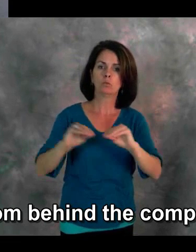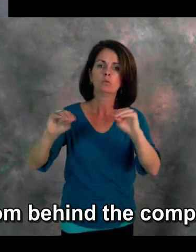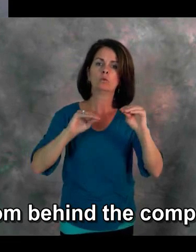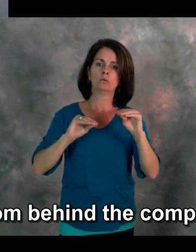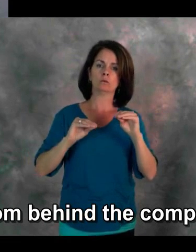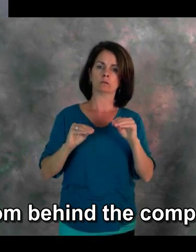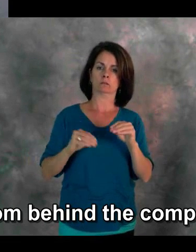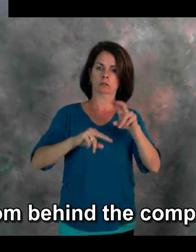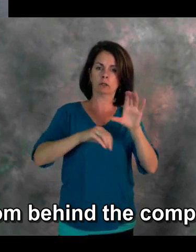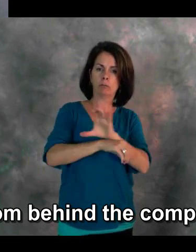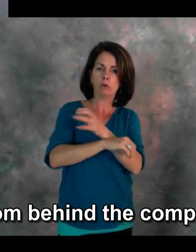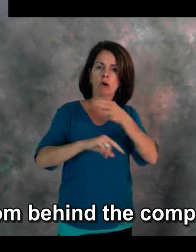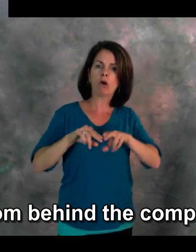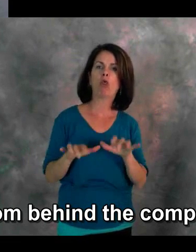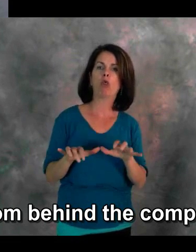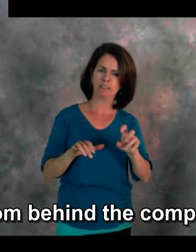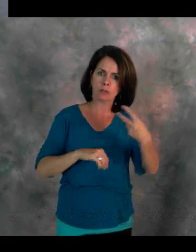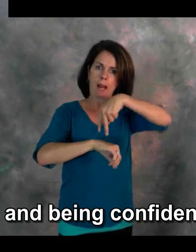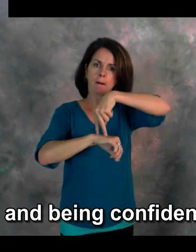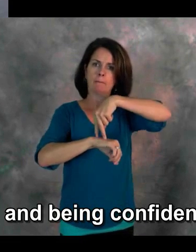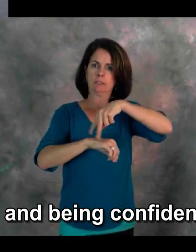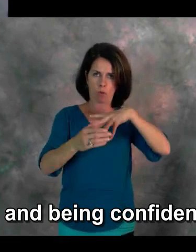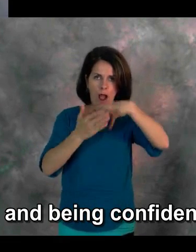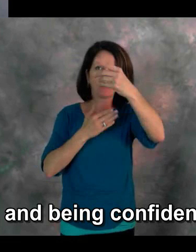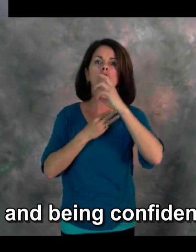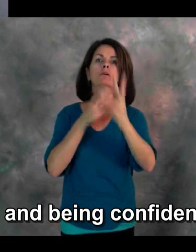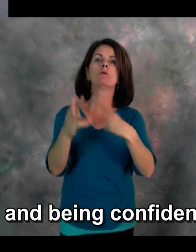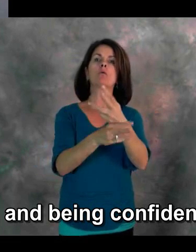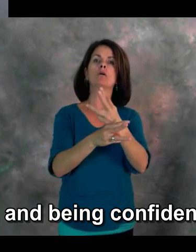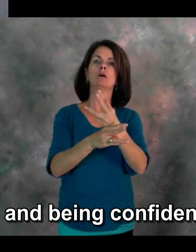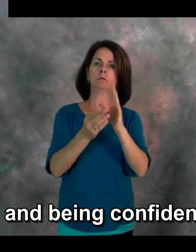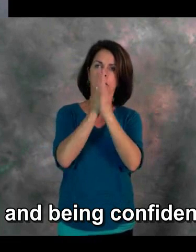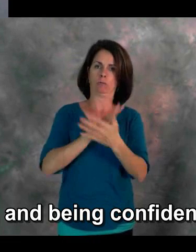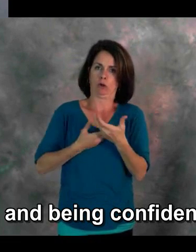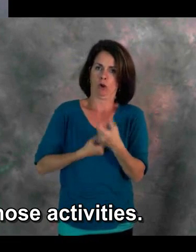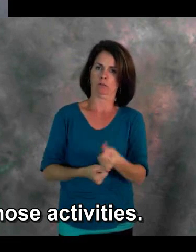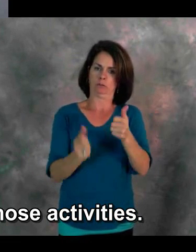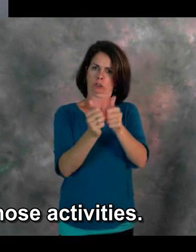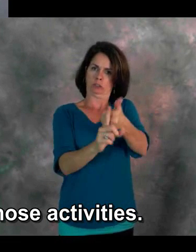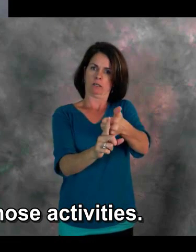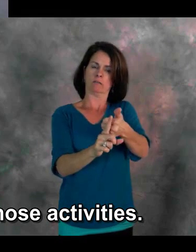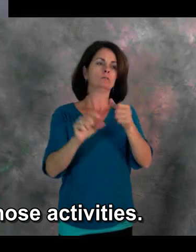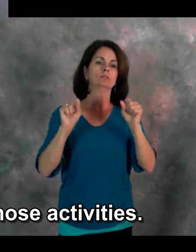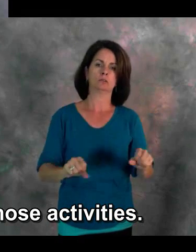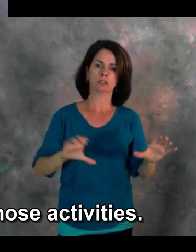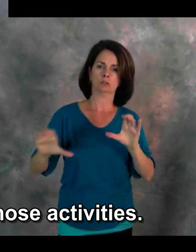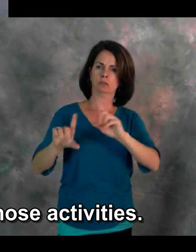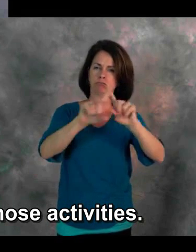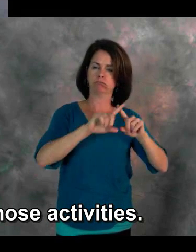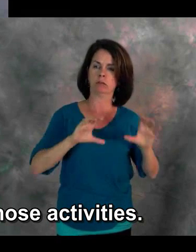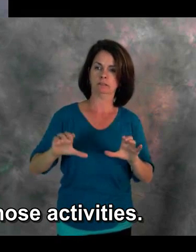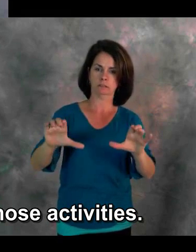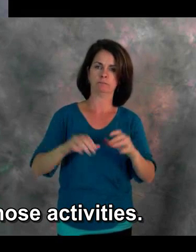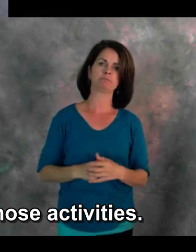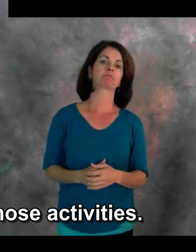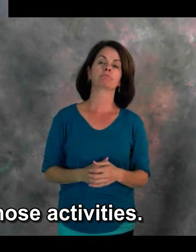off the couch, getting out from behind the computer, going out into the world, and being confident in yourself